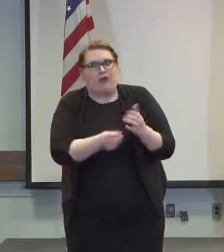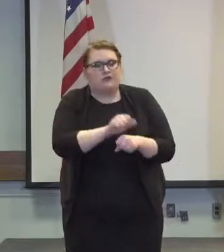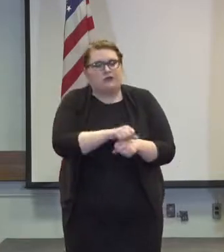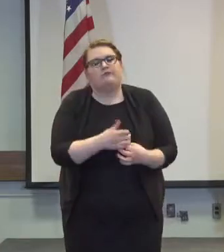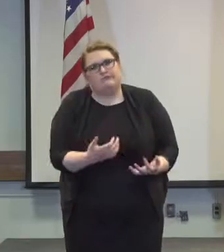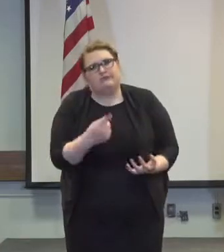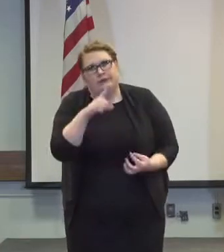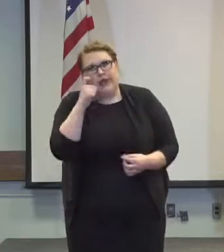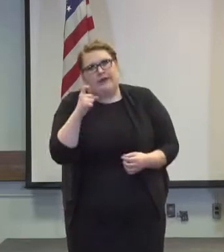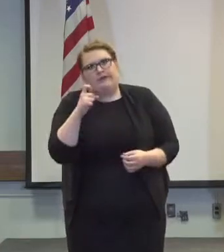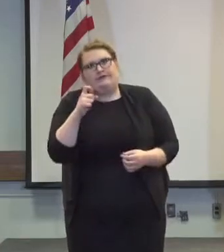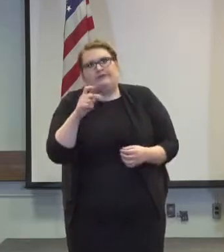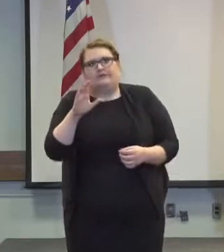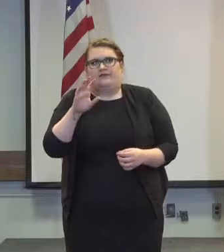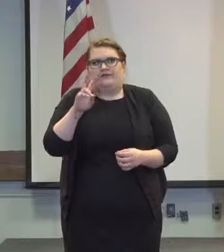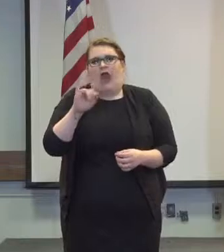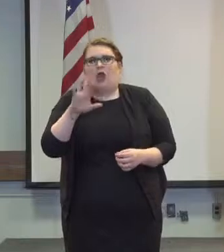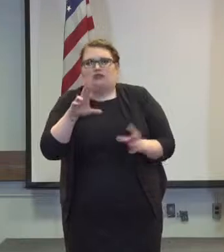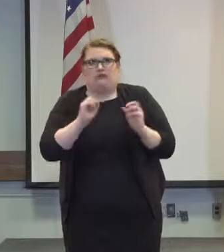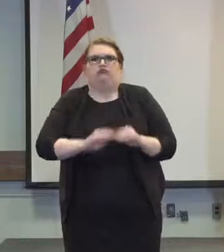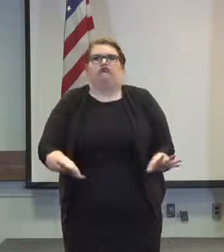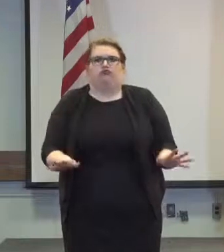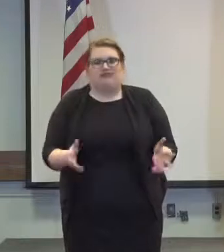so this is going to be no harm, no foul,